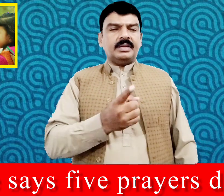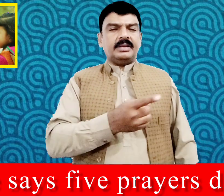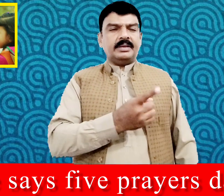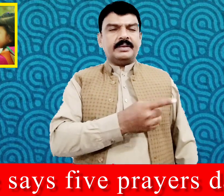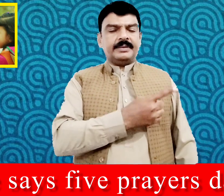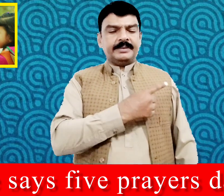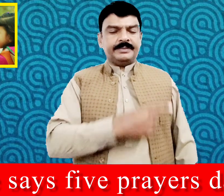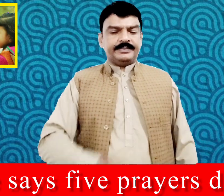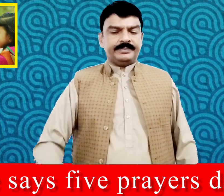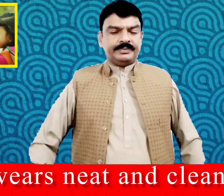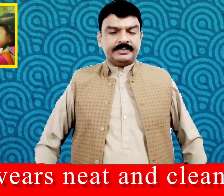daily.